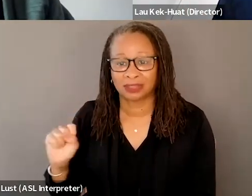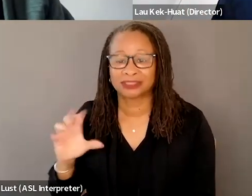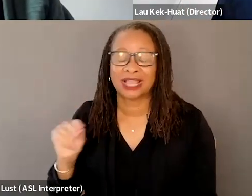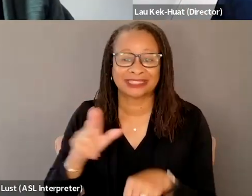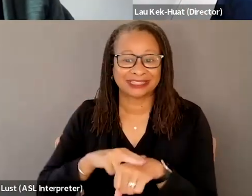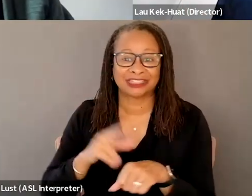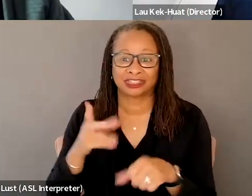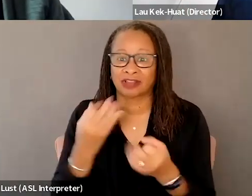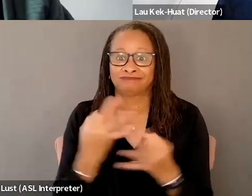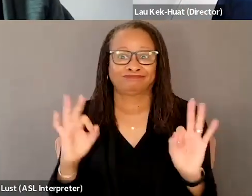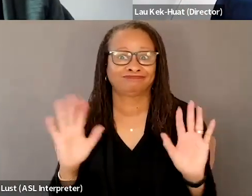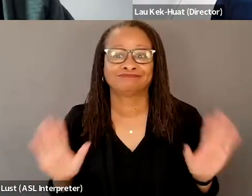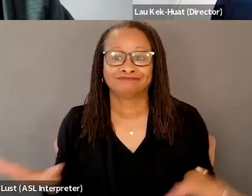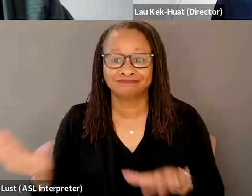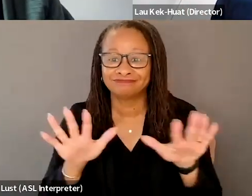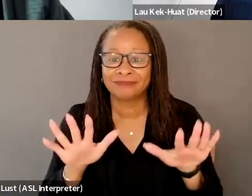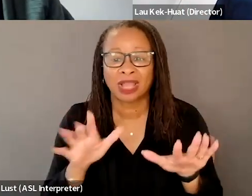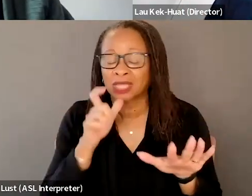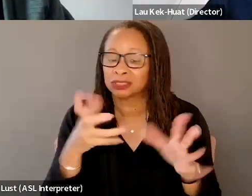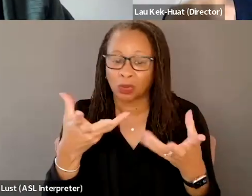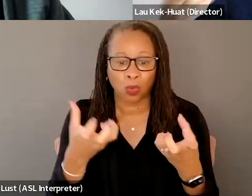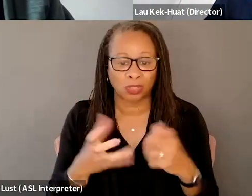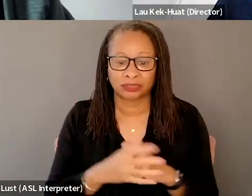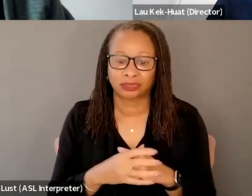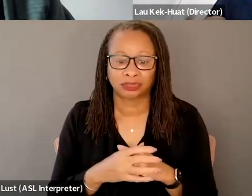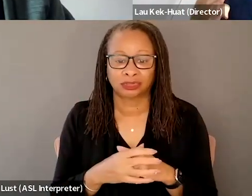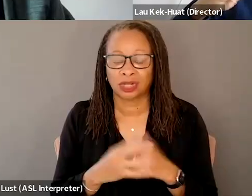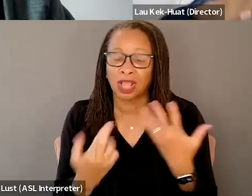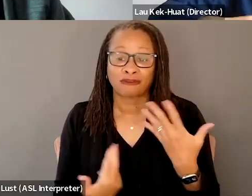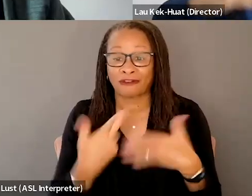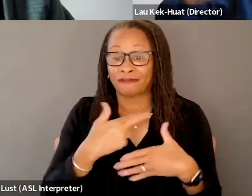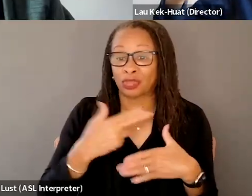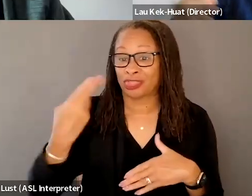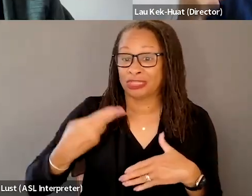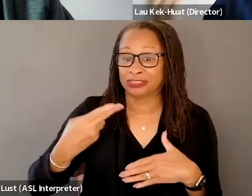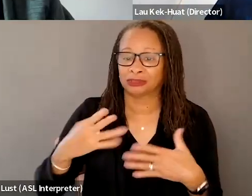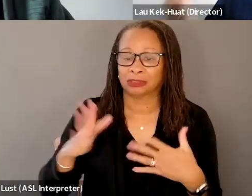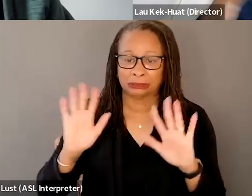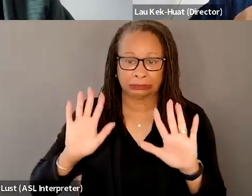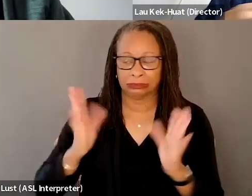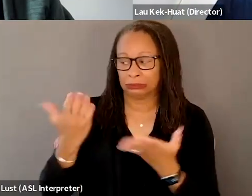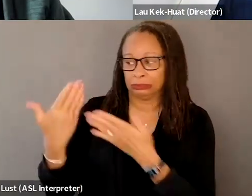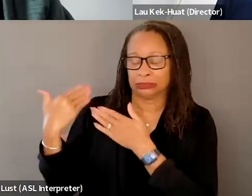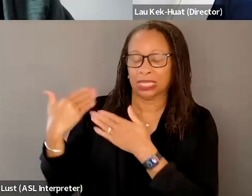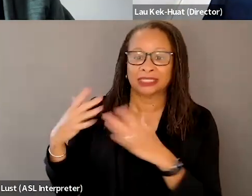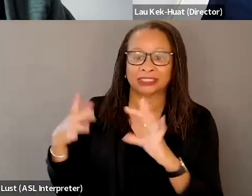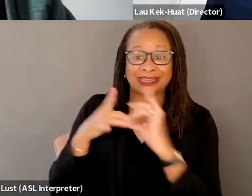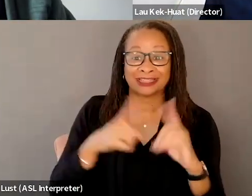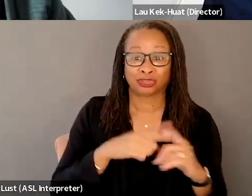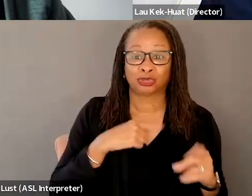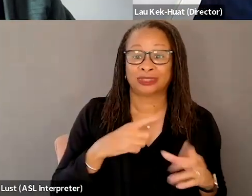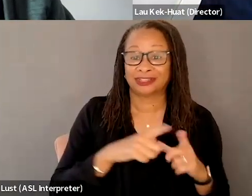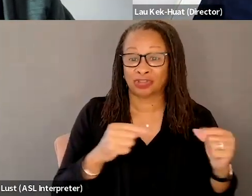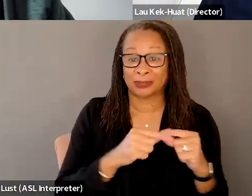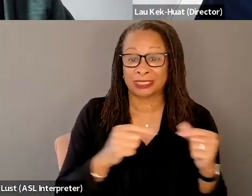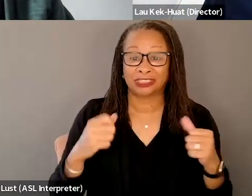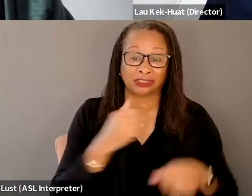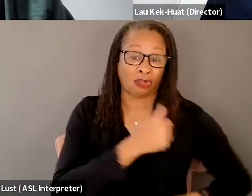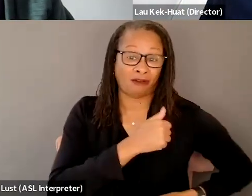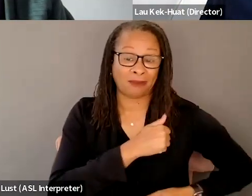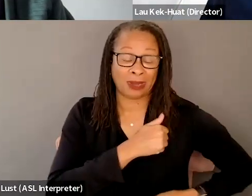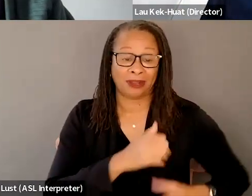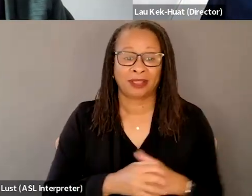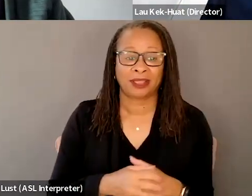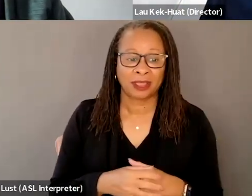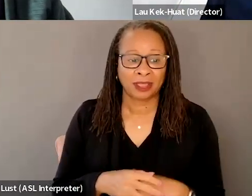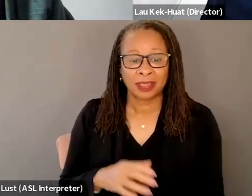So they don't want to reveal the history that they are tied with the Japan army in the history. Yeah. And how were the people